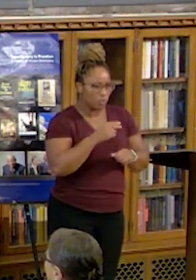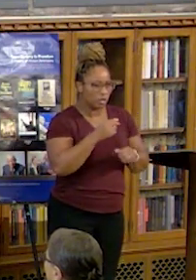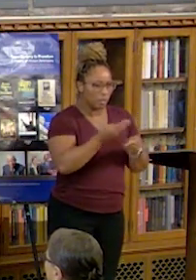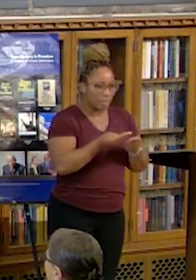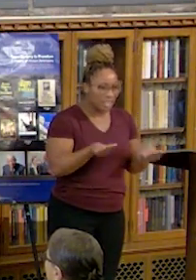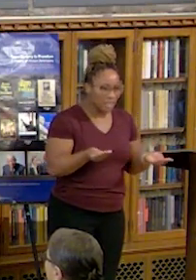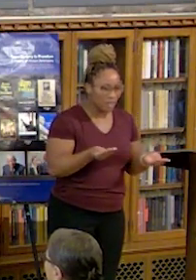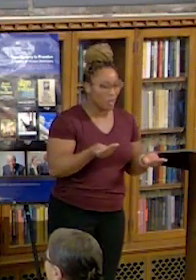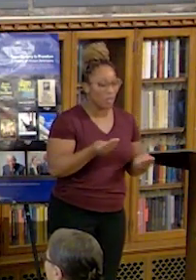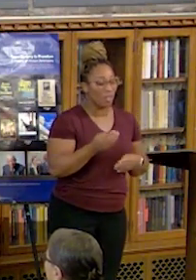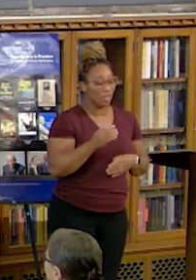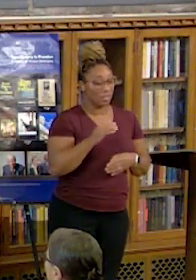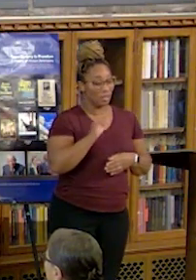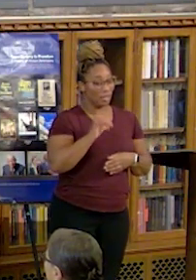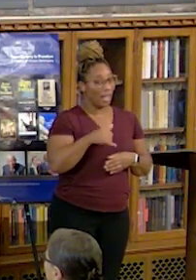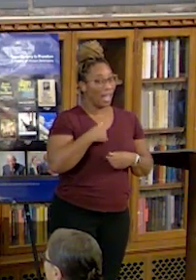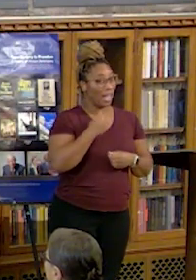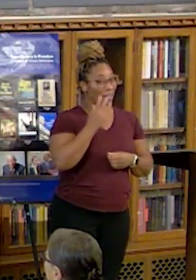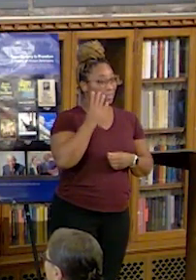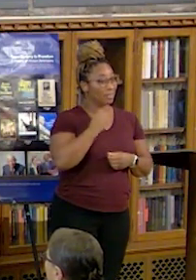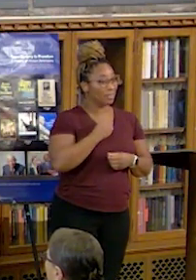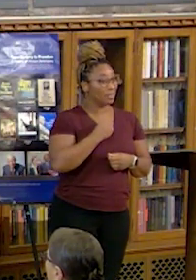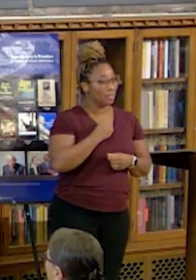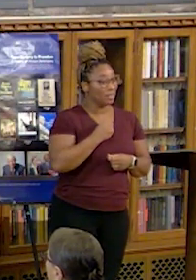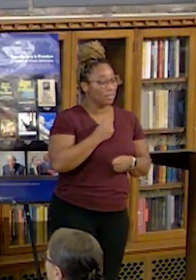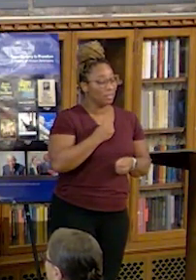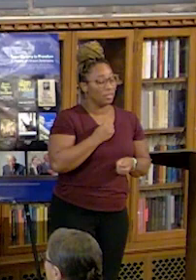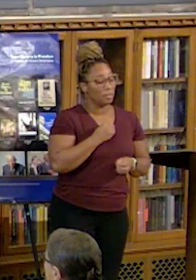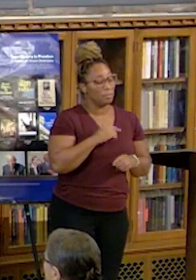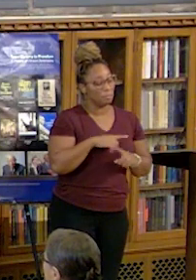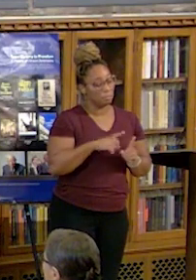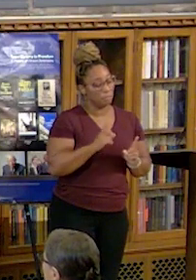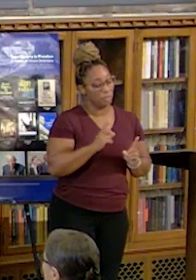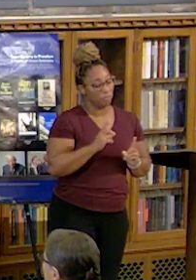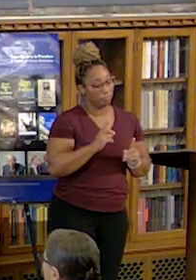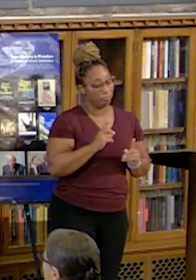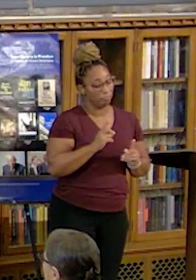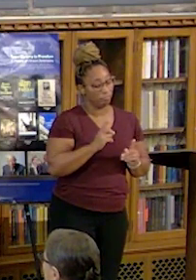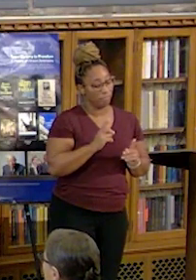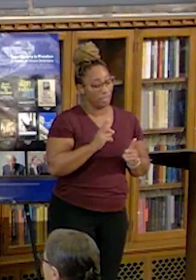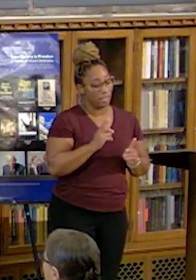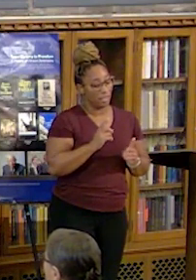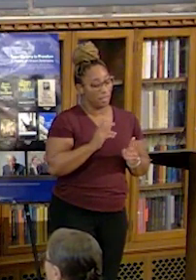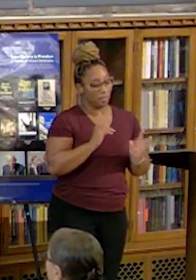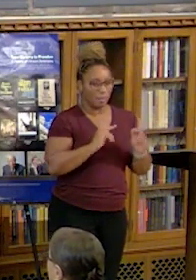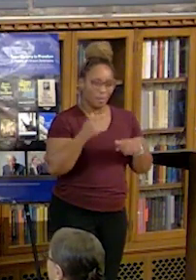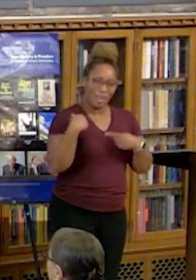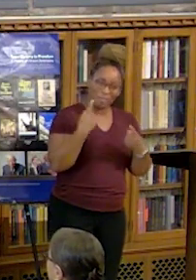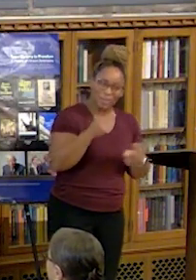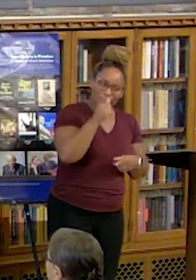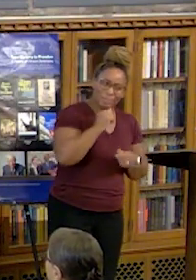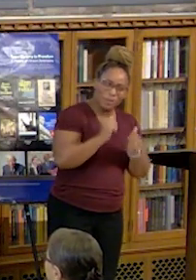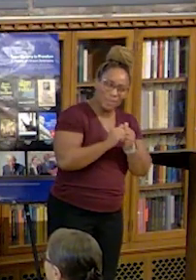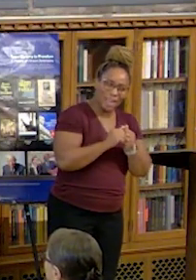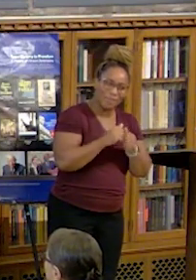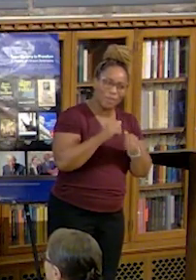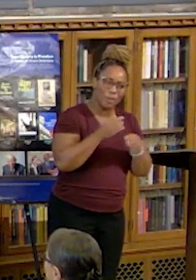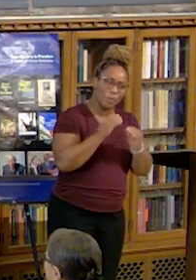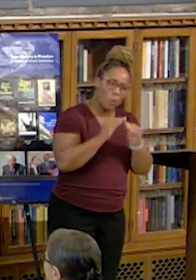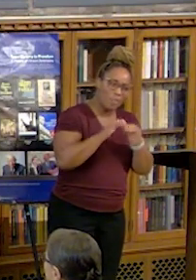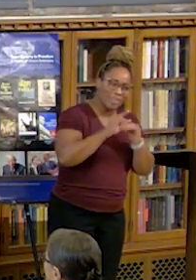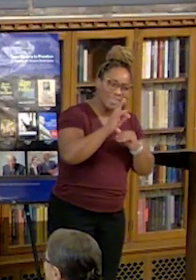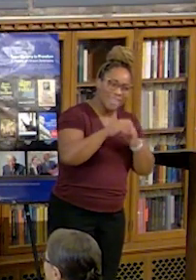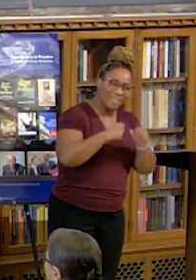mean that's been something that I've had to deal with um but again it's something that people have been dealing with for over 70